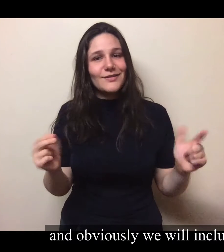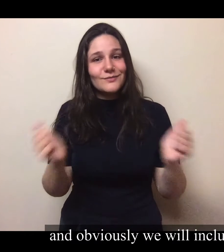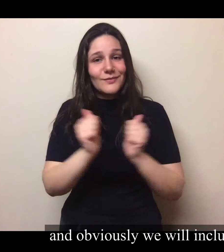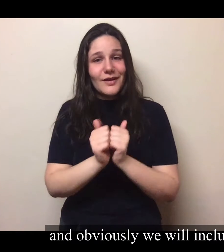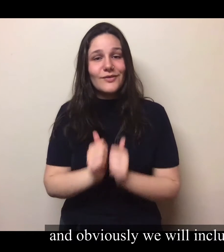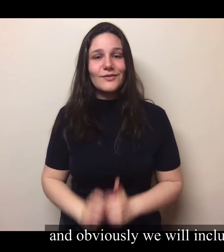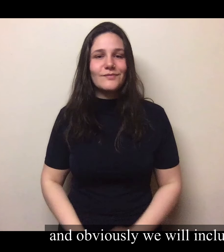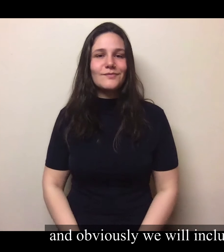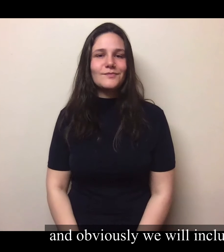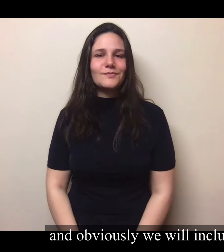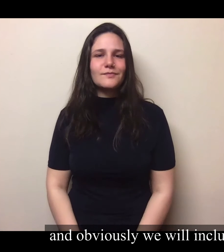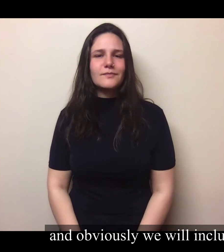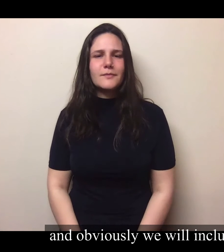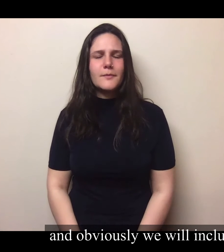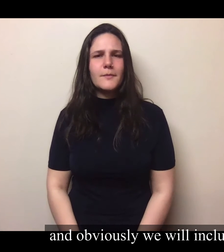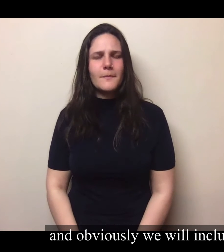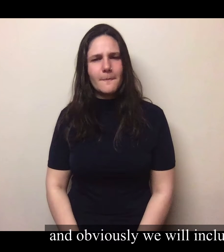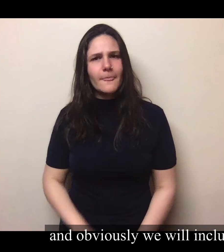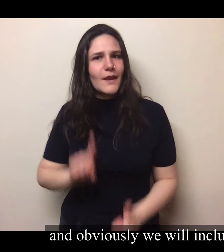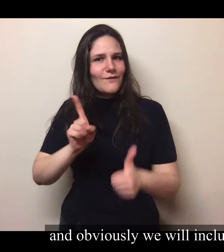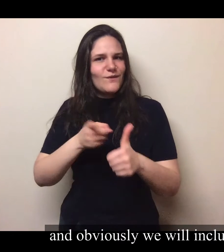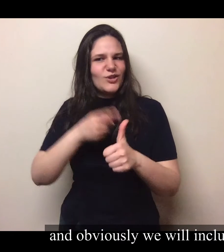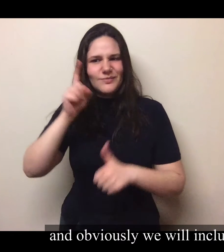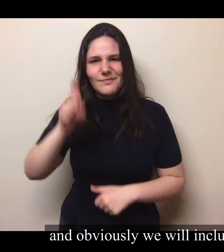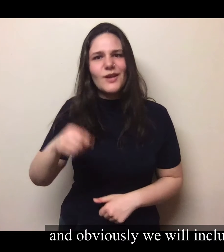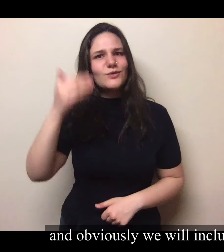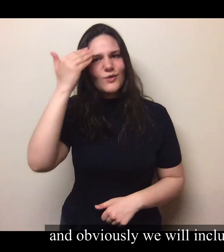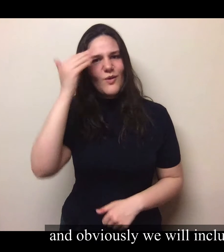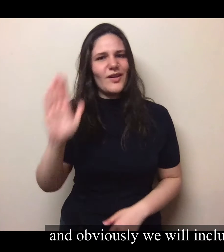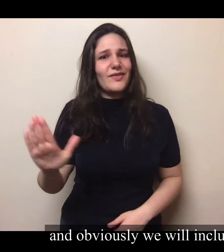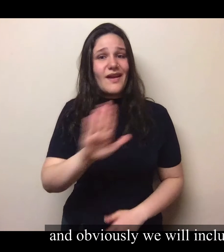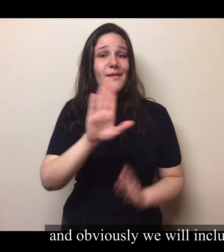heritage language learners and second language learner students.